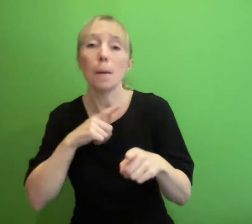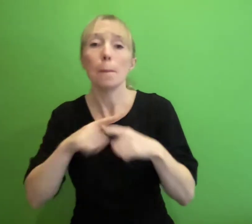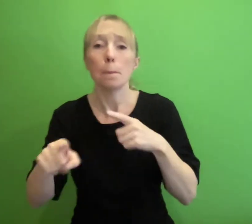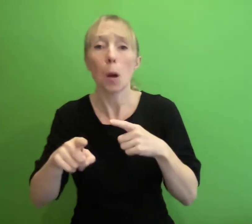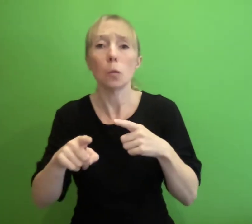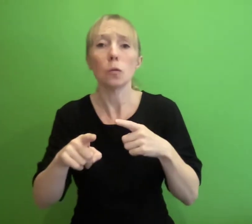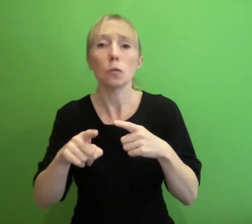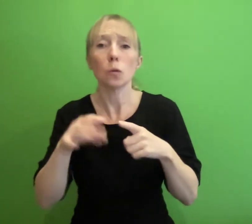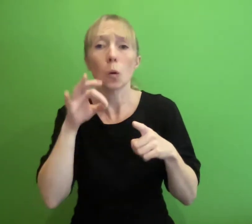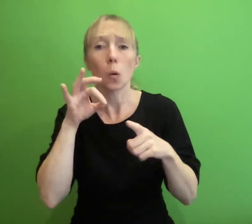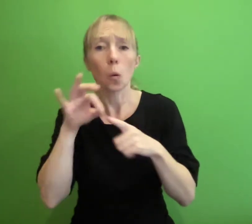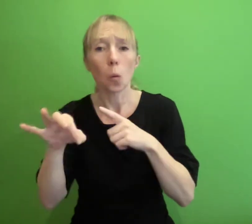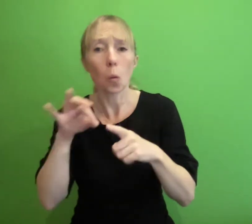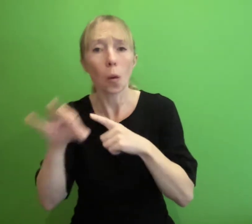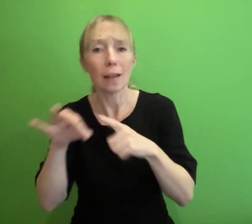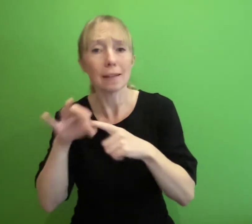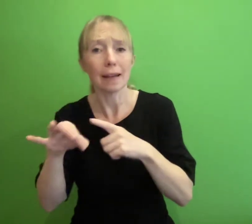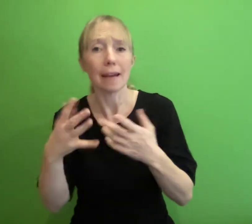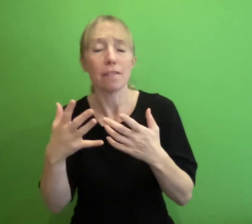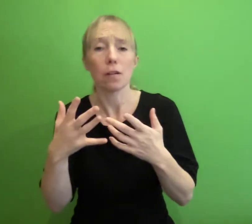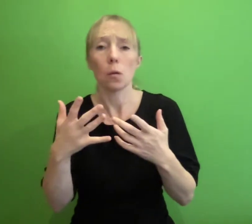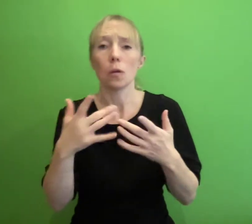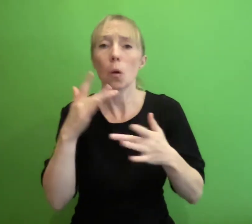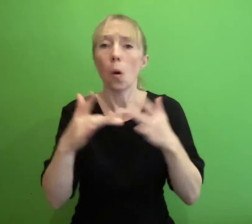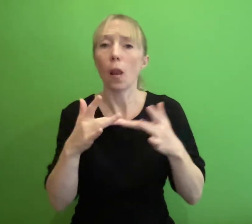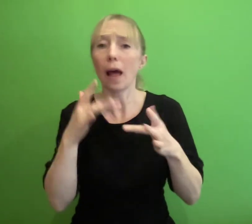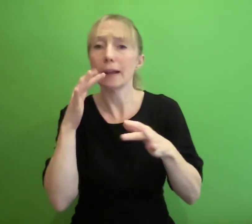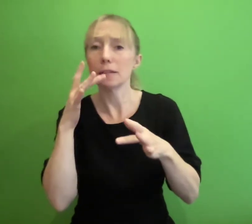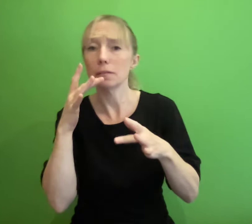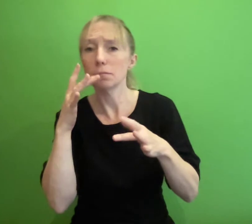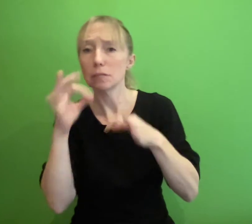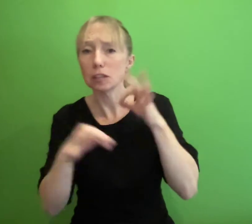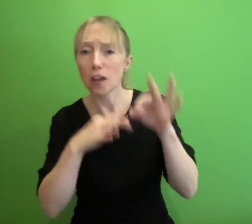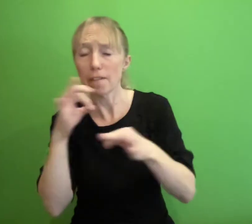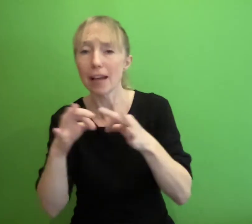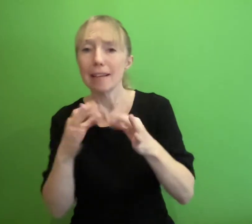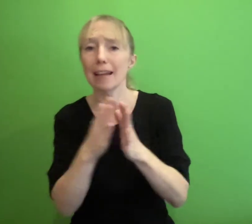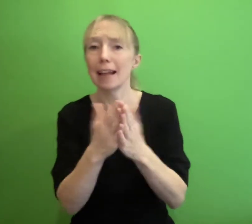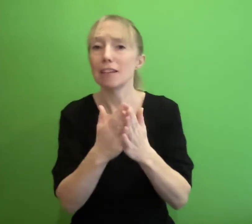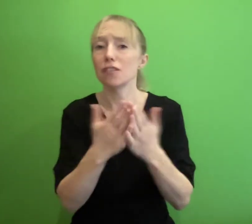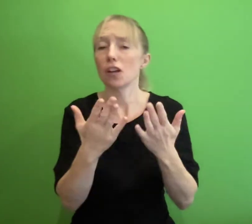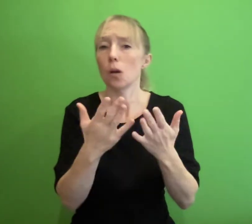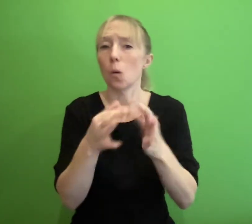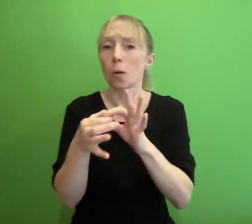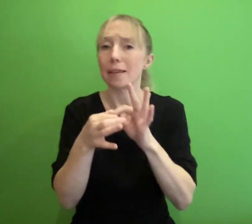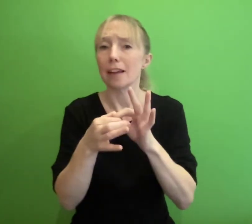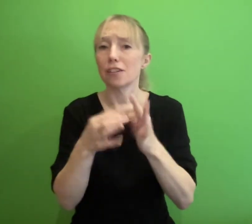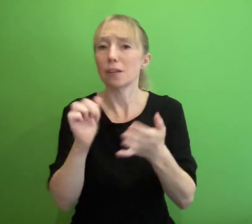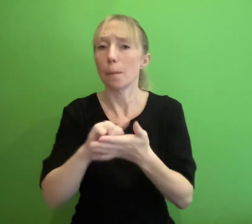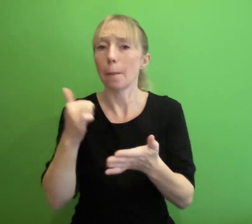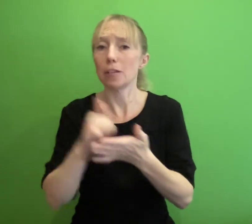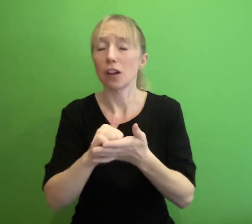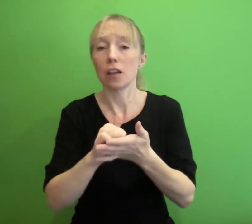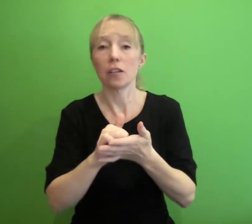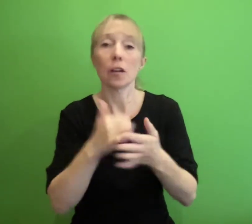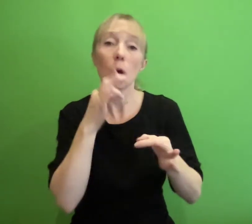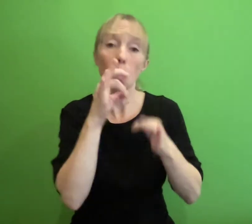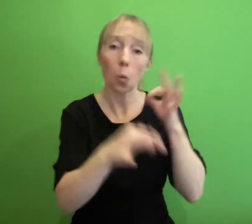captured in online surveys for both practitioners and literature organisations or publishers, and qualitative data